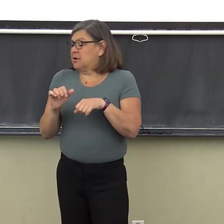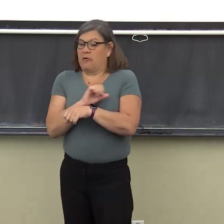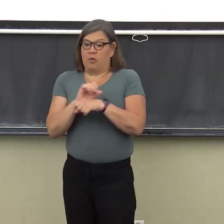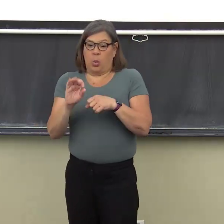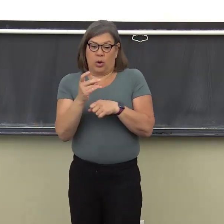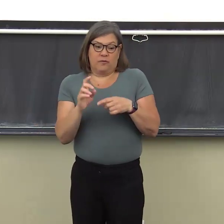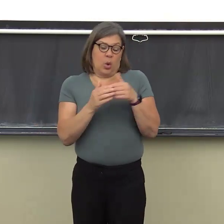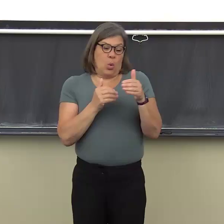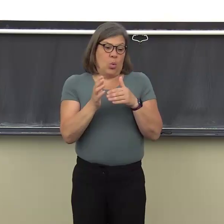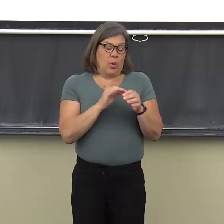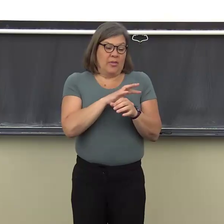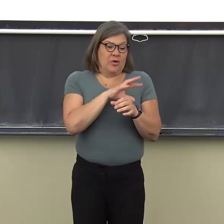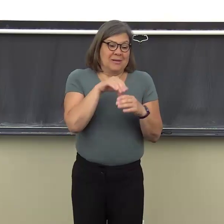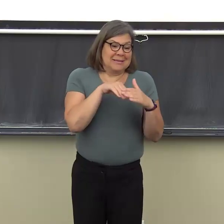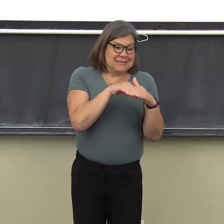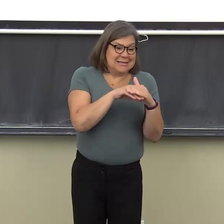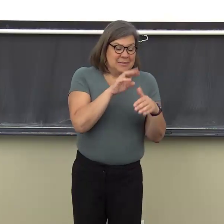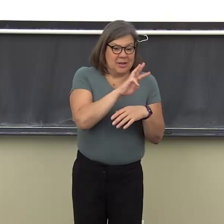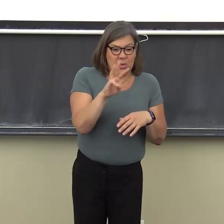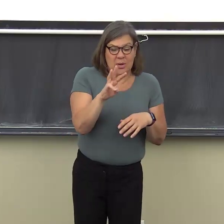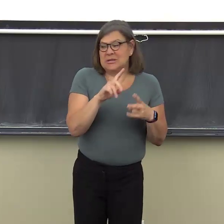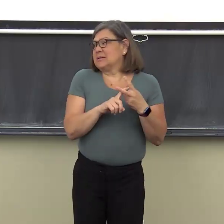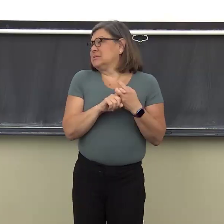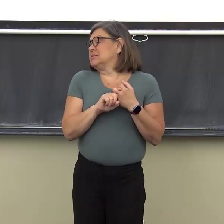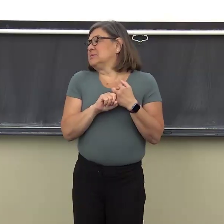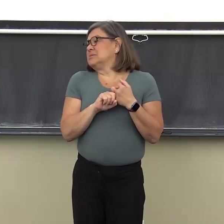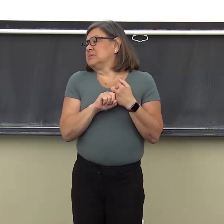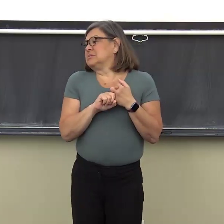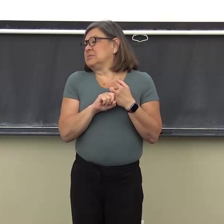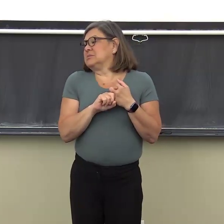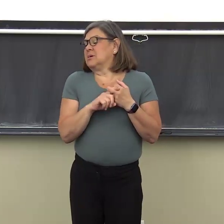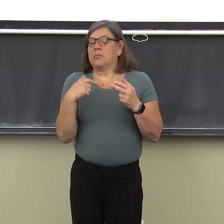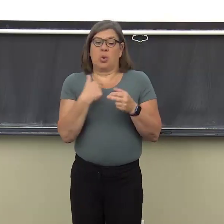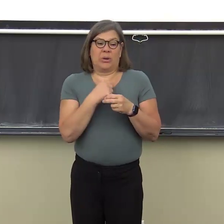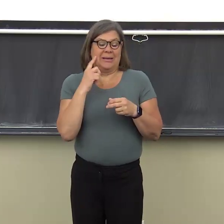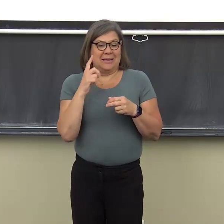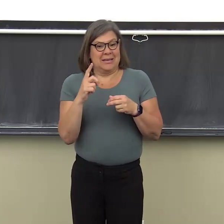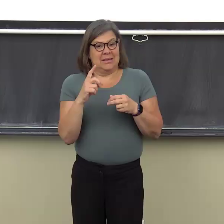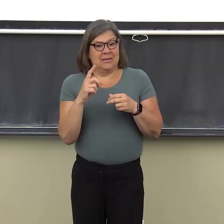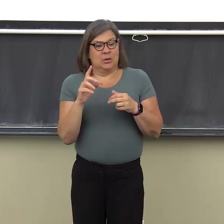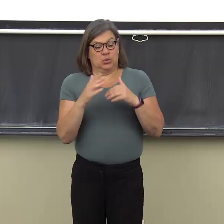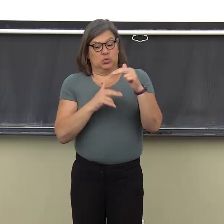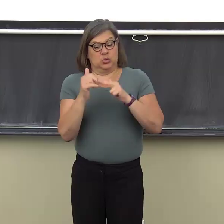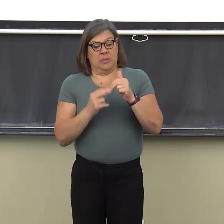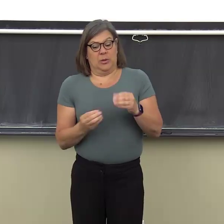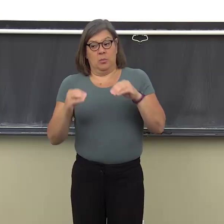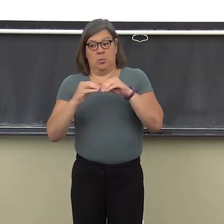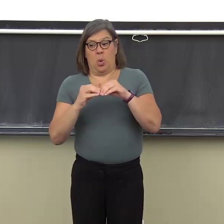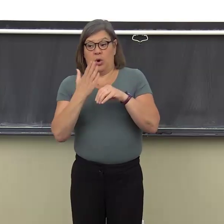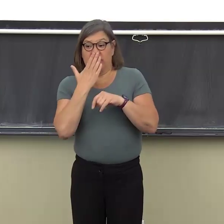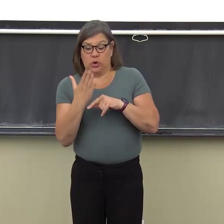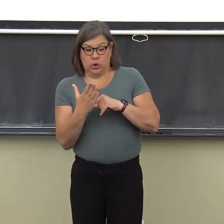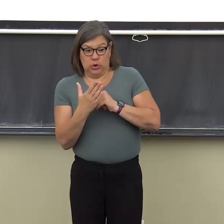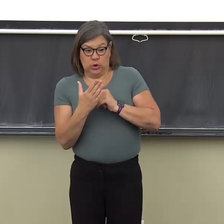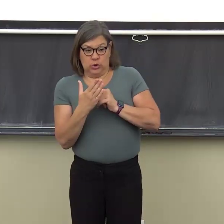it's about accessibility websites and saying that we need the constructivist version of that. We need to build more of the good ones,